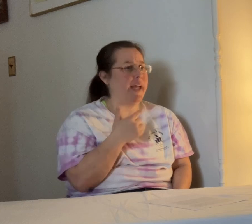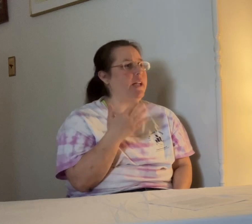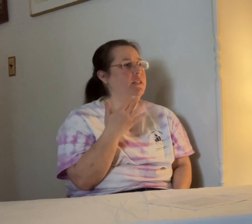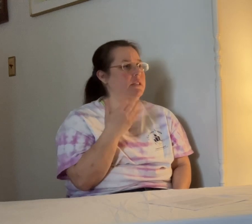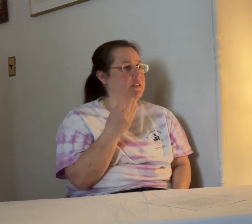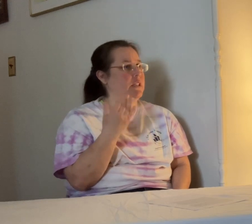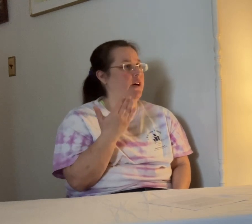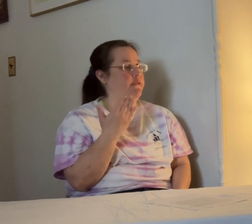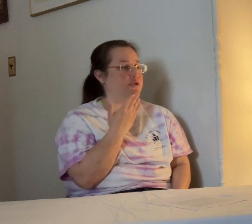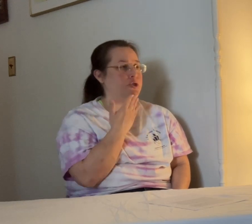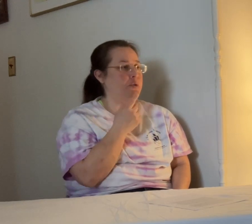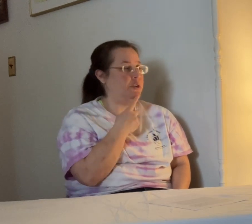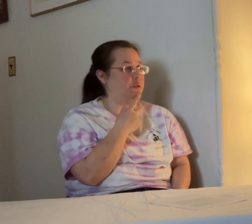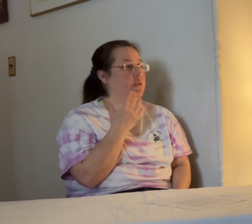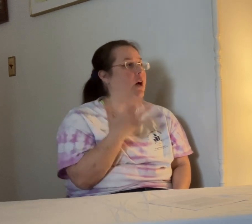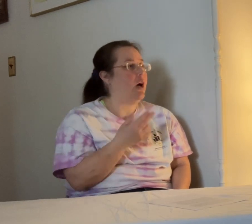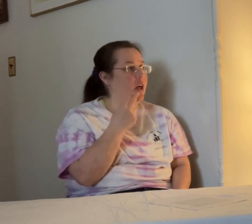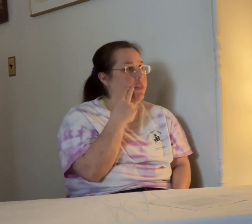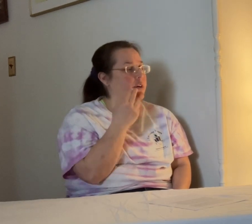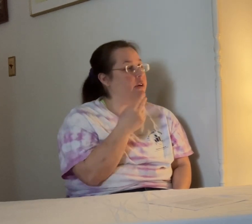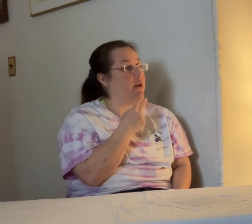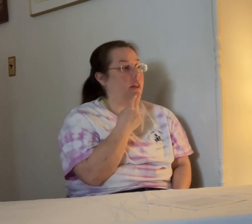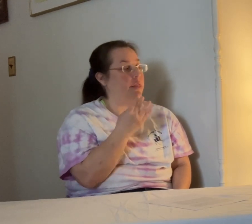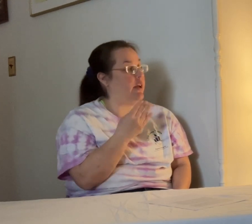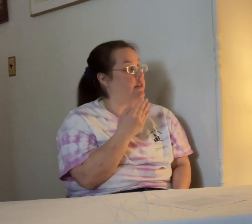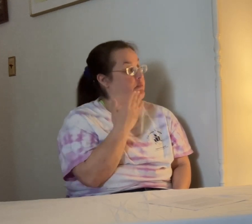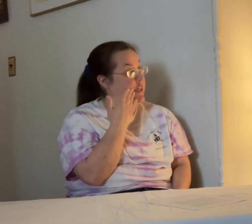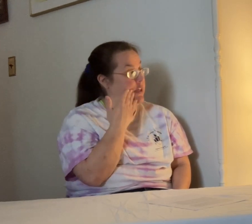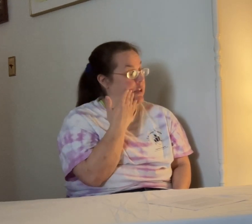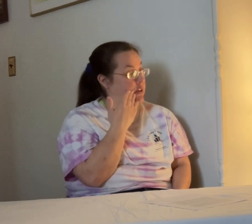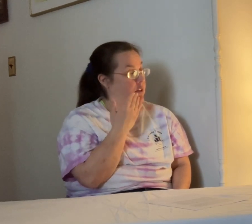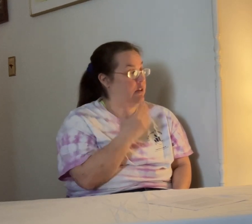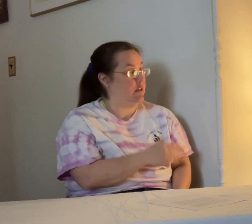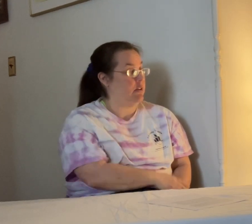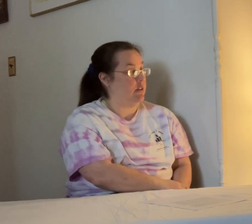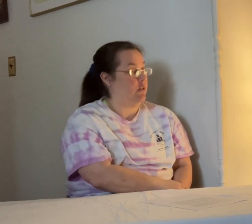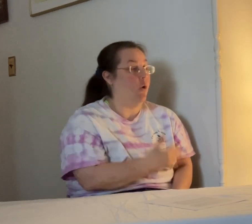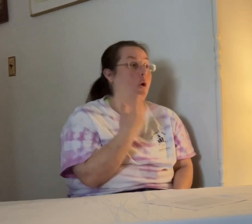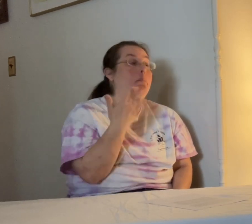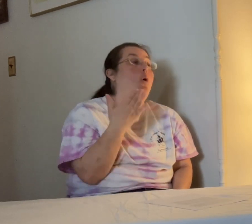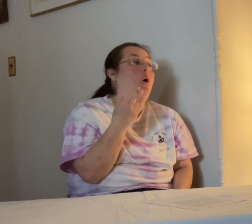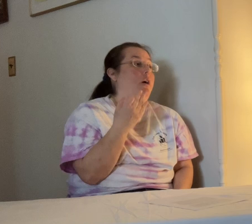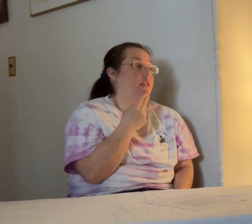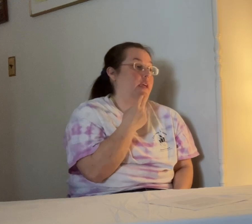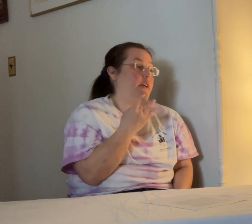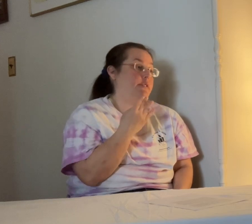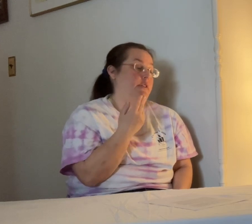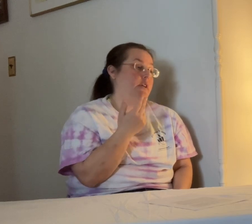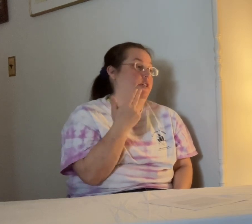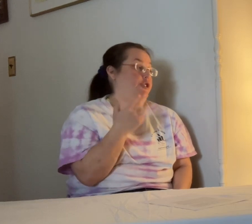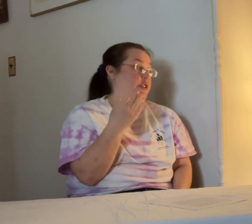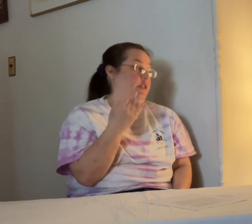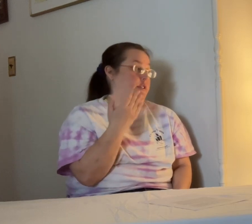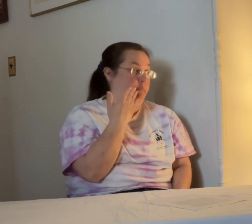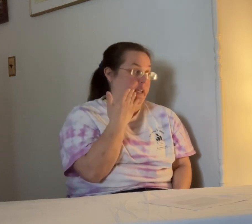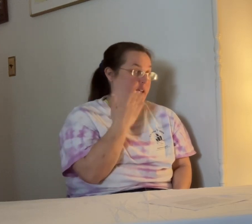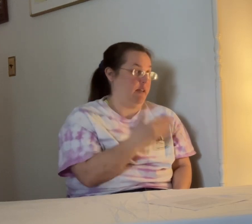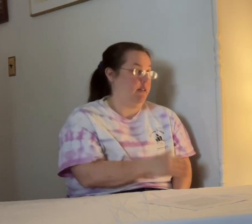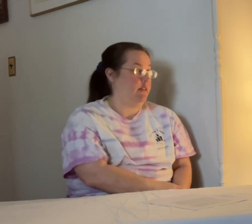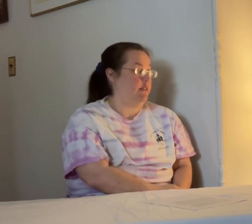explain stuff to you other than me, or more than just me.